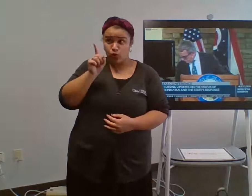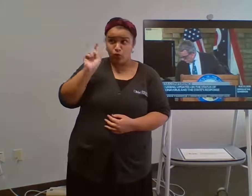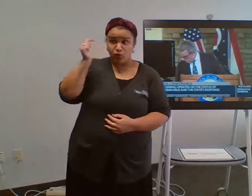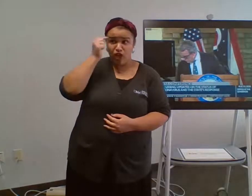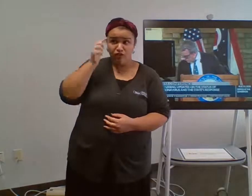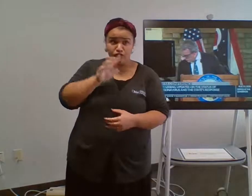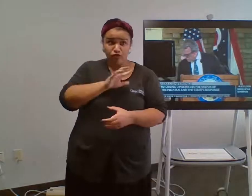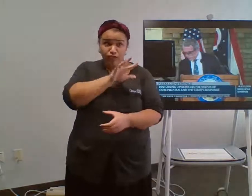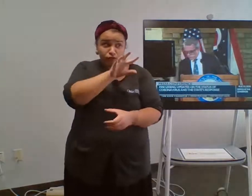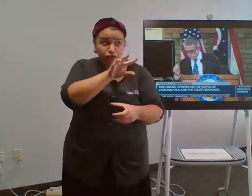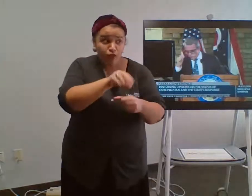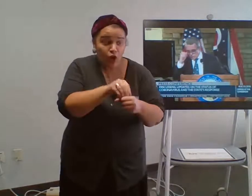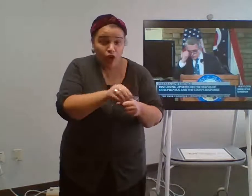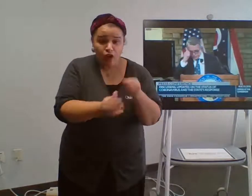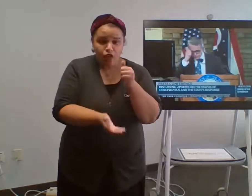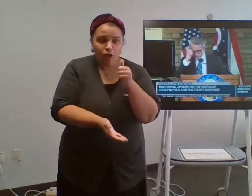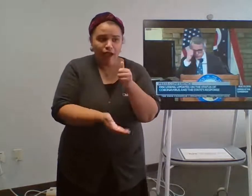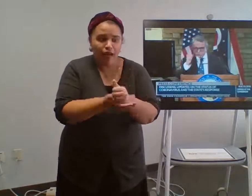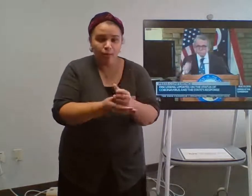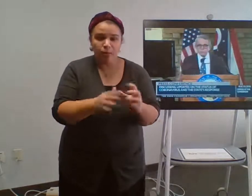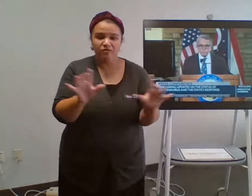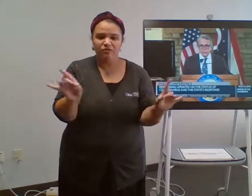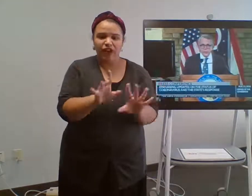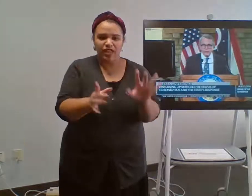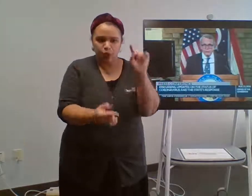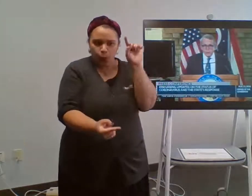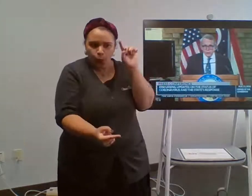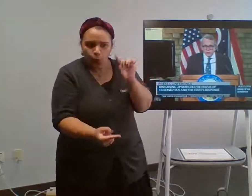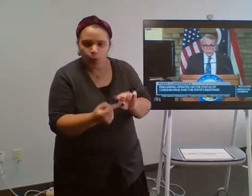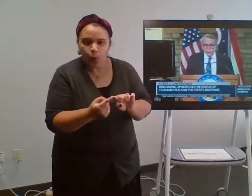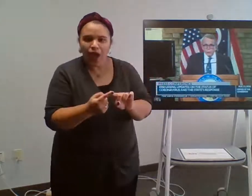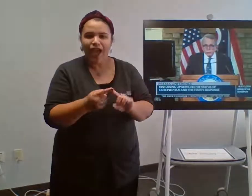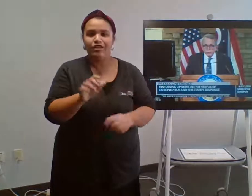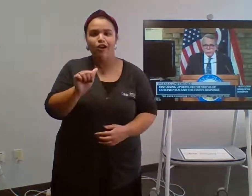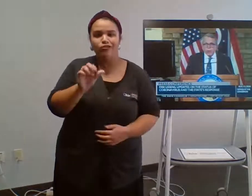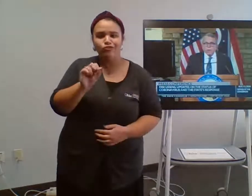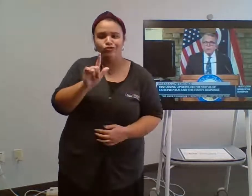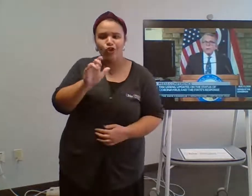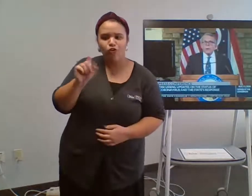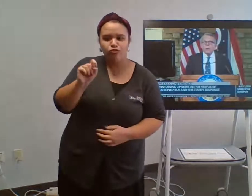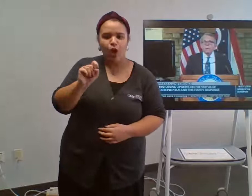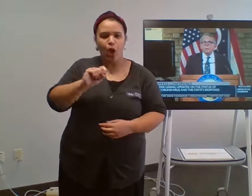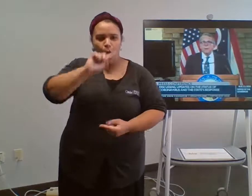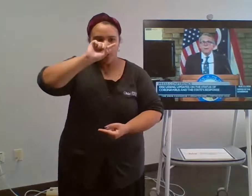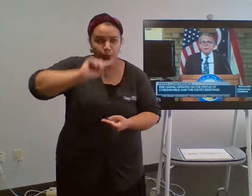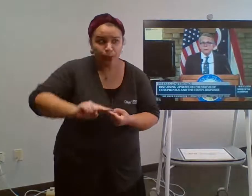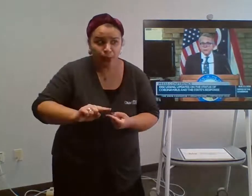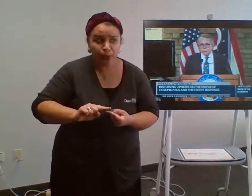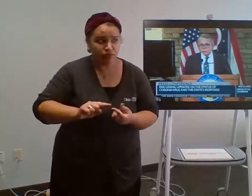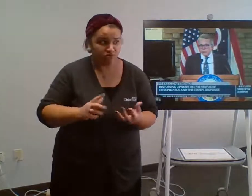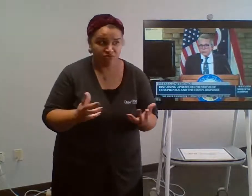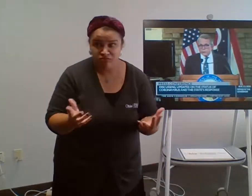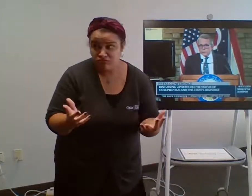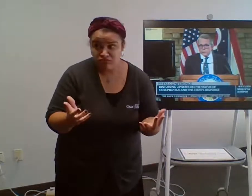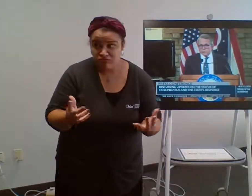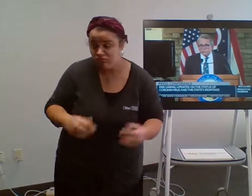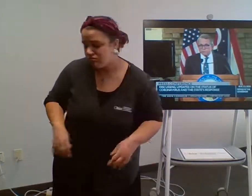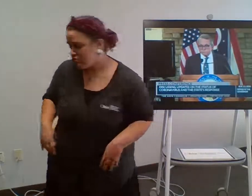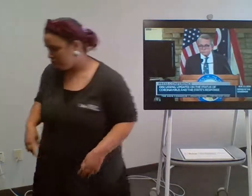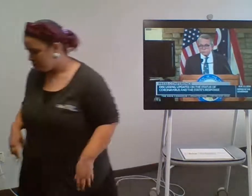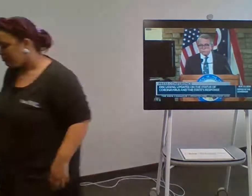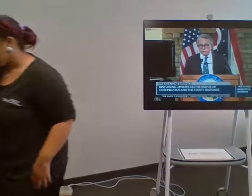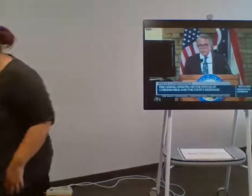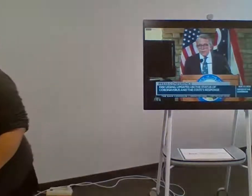the violence and the assaults in Columbus? Yes, here's what we can do. I presented to the